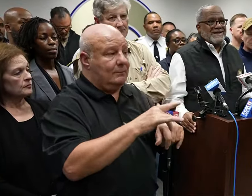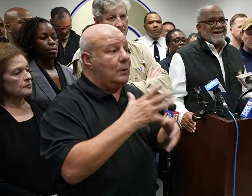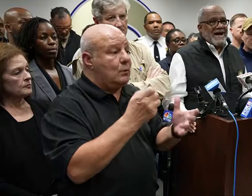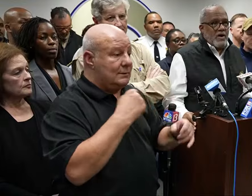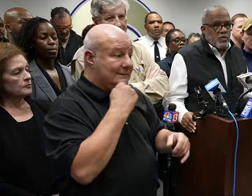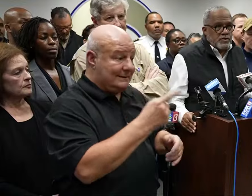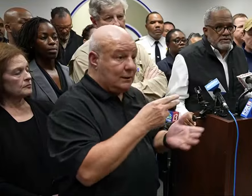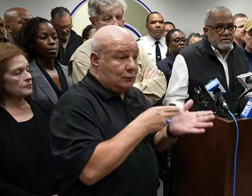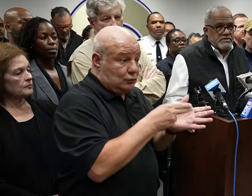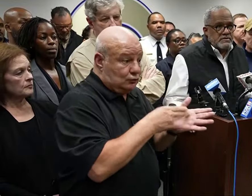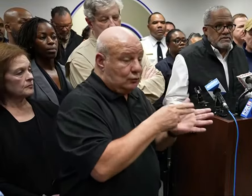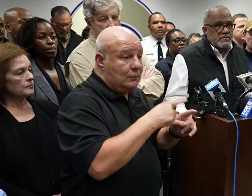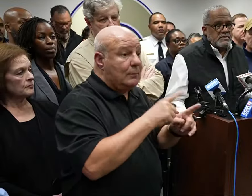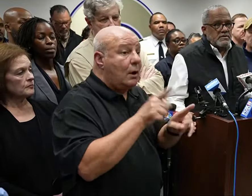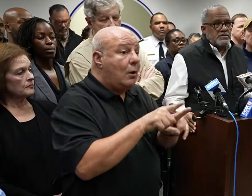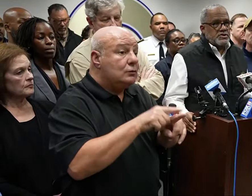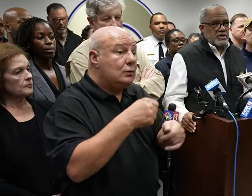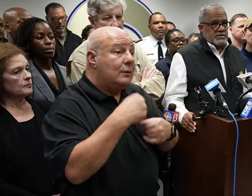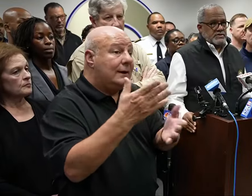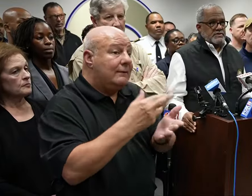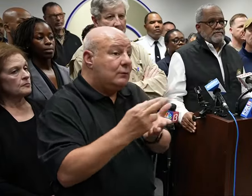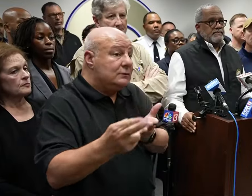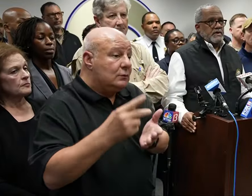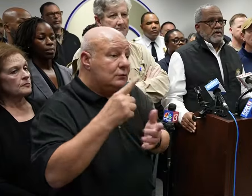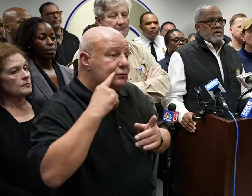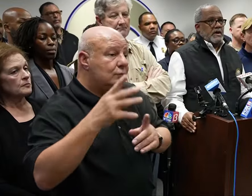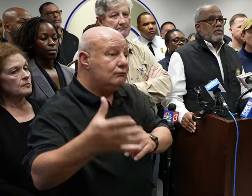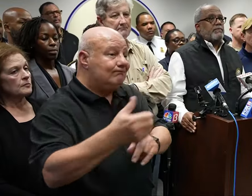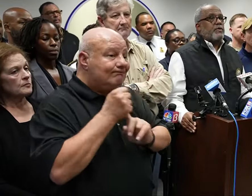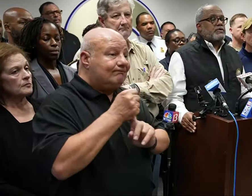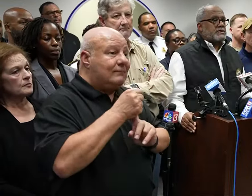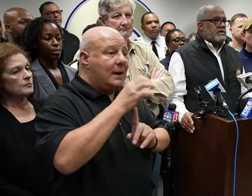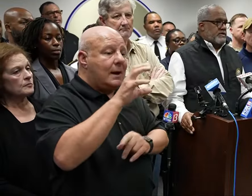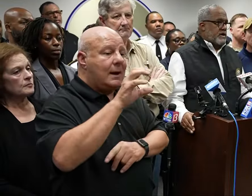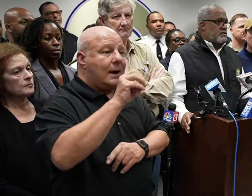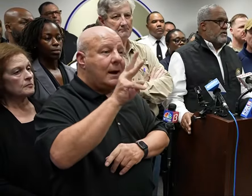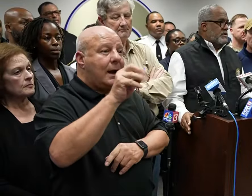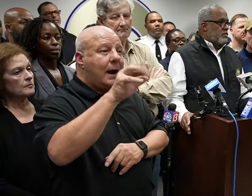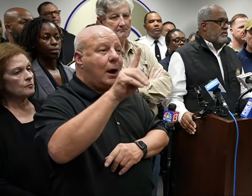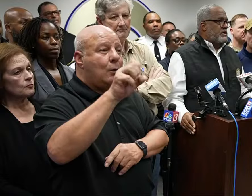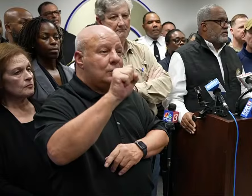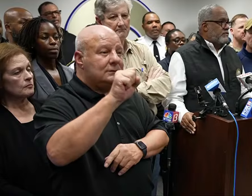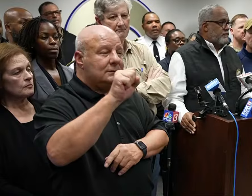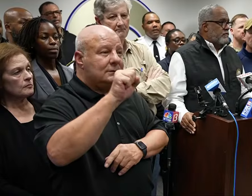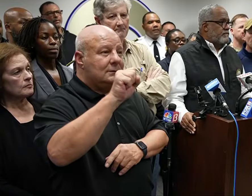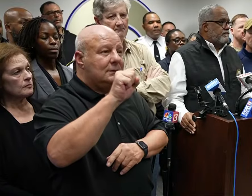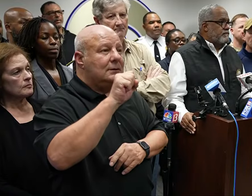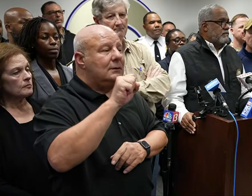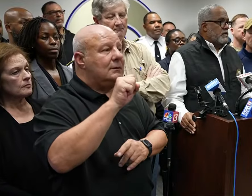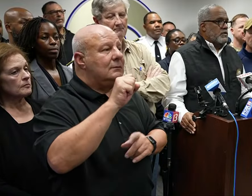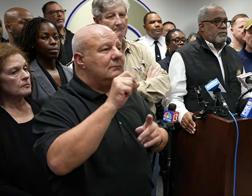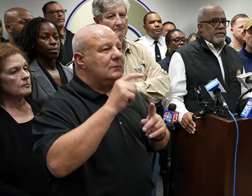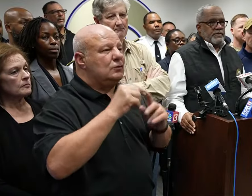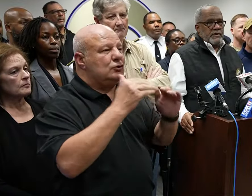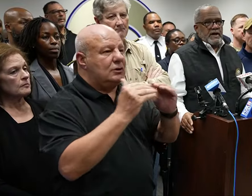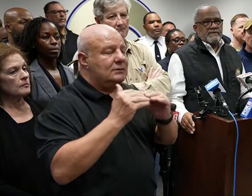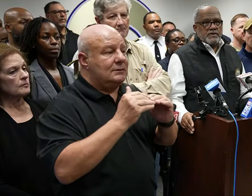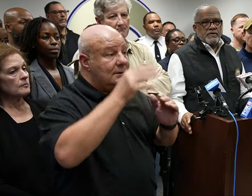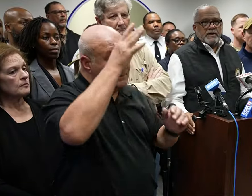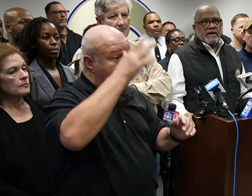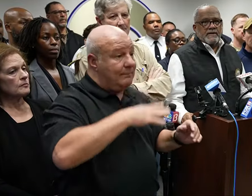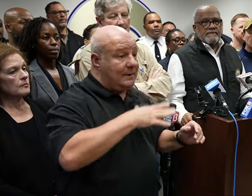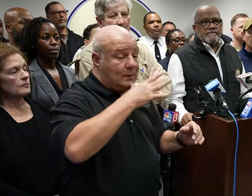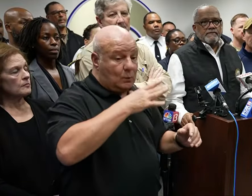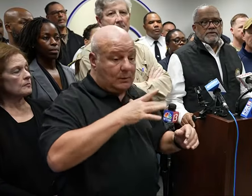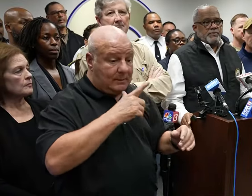these cowards to justice. I want to personally thank the men and women in uniform who put their lives